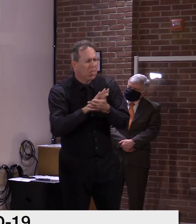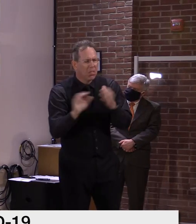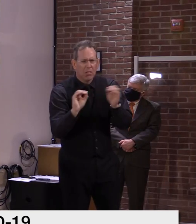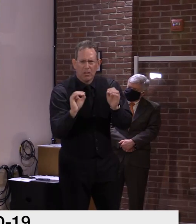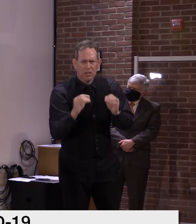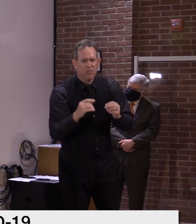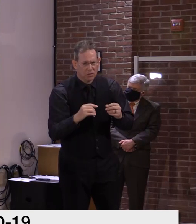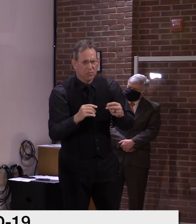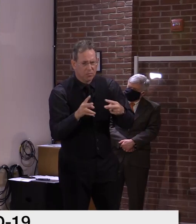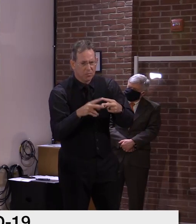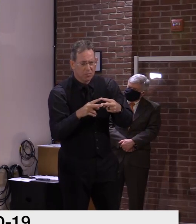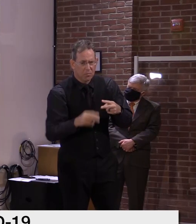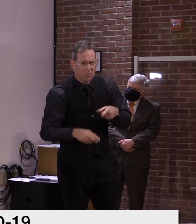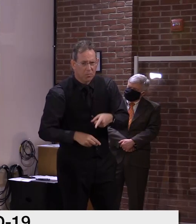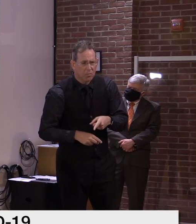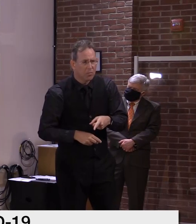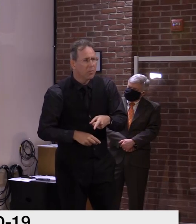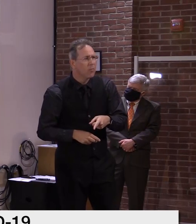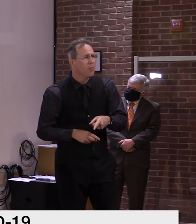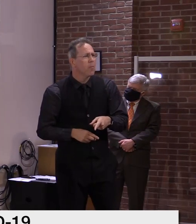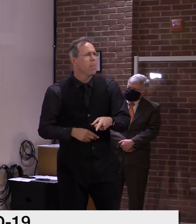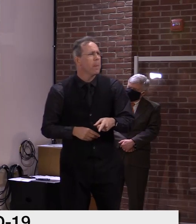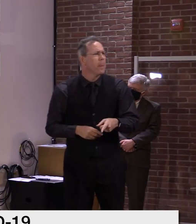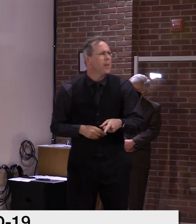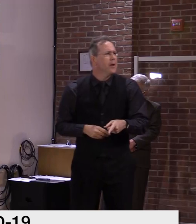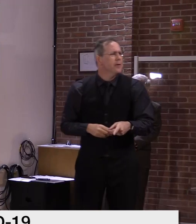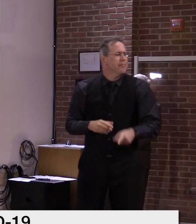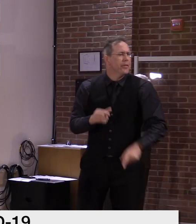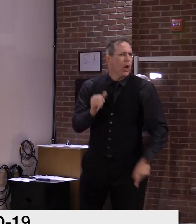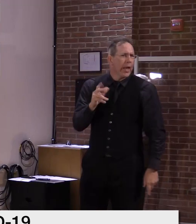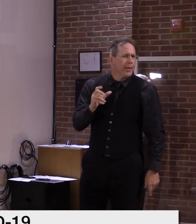Yeah, okay. So I was asking for comment, but